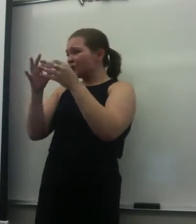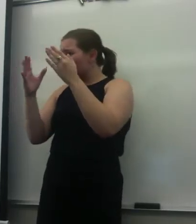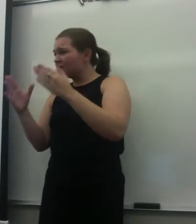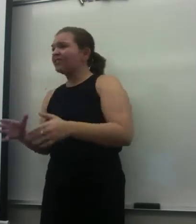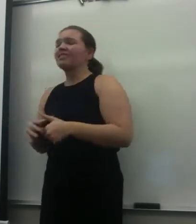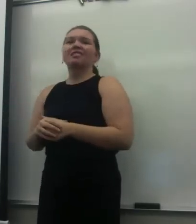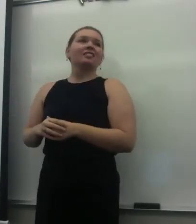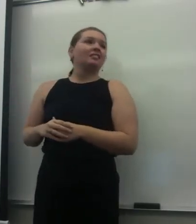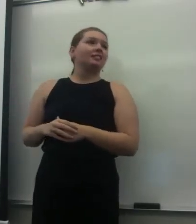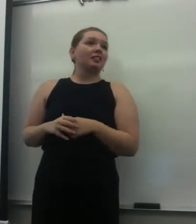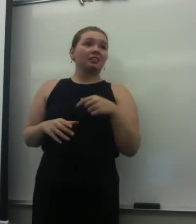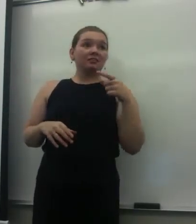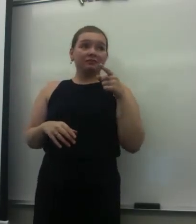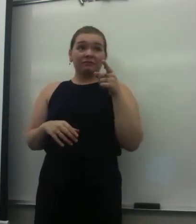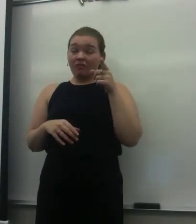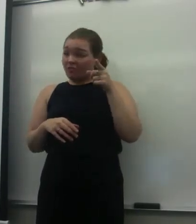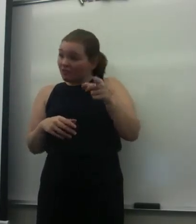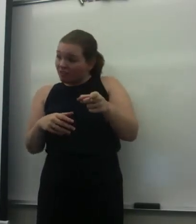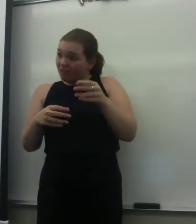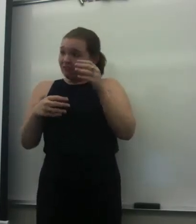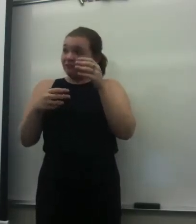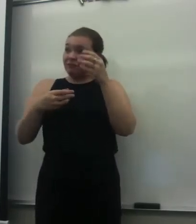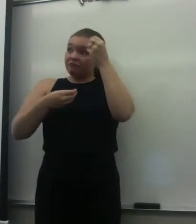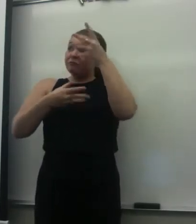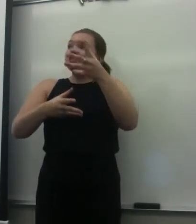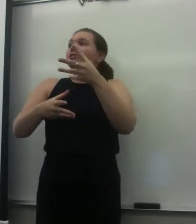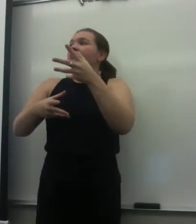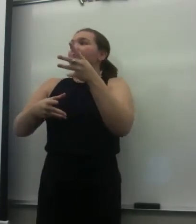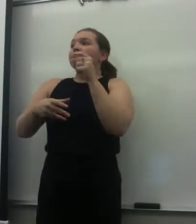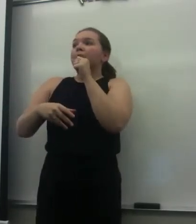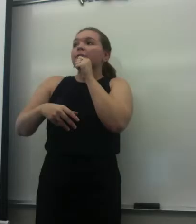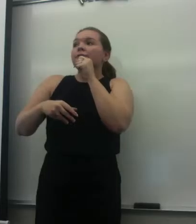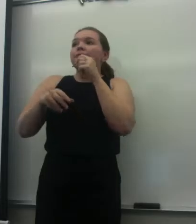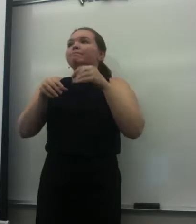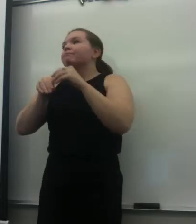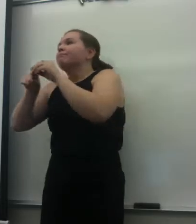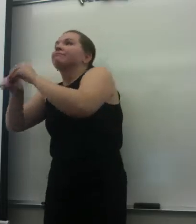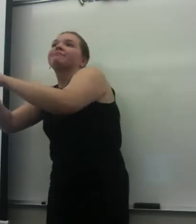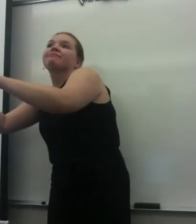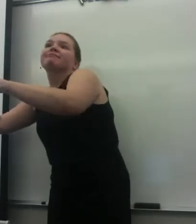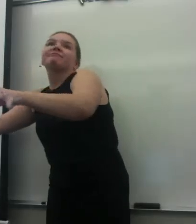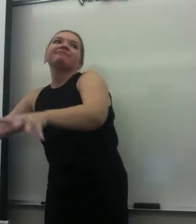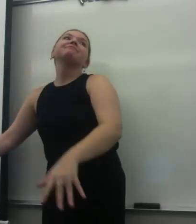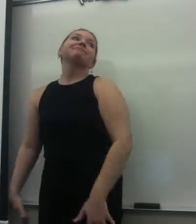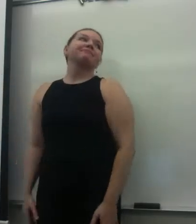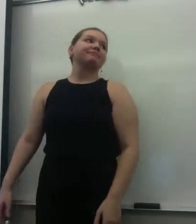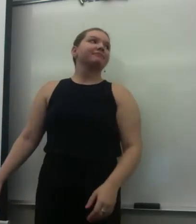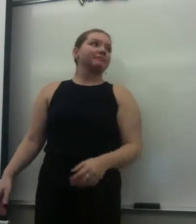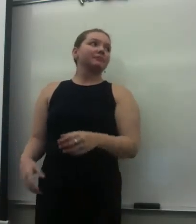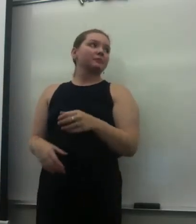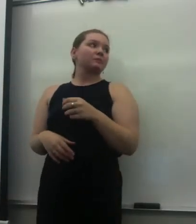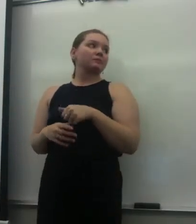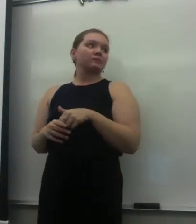their private information was being shared to people that are not even involved in the